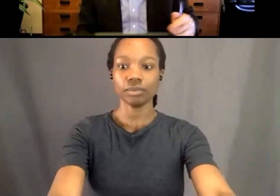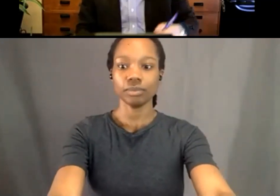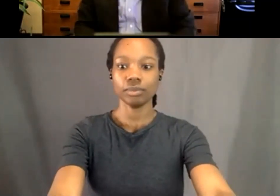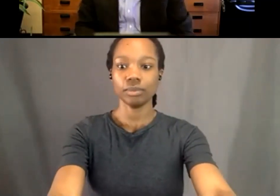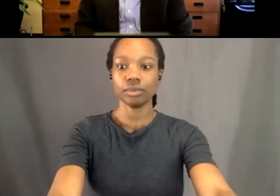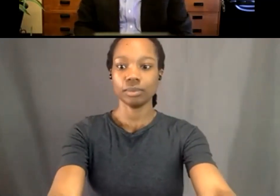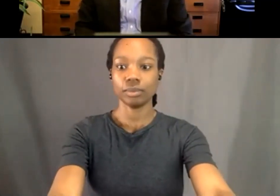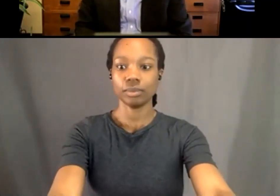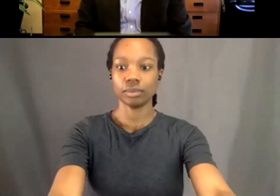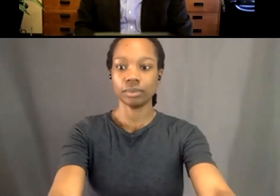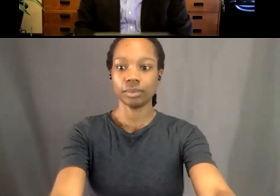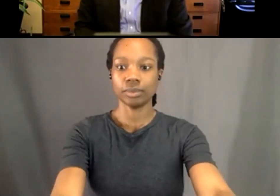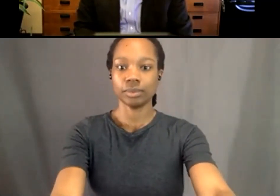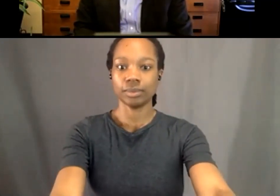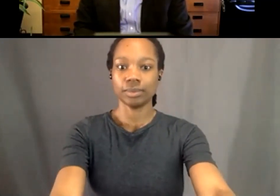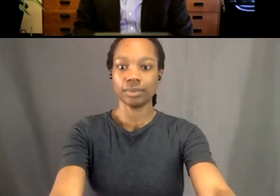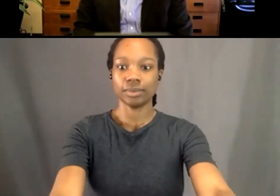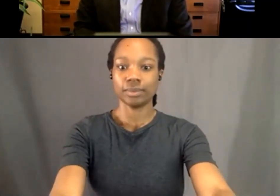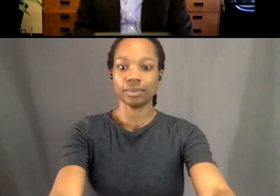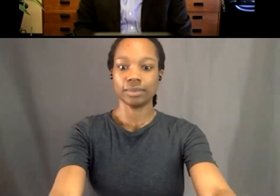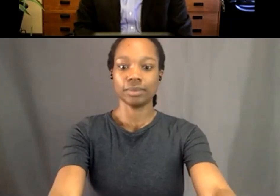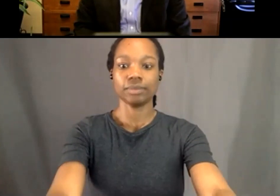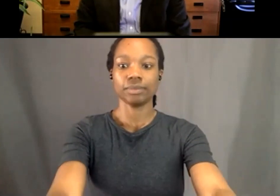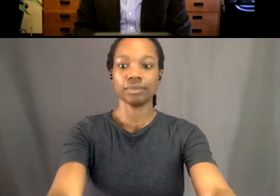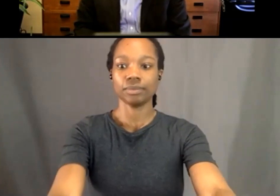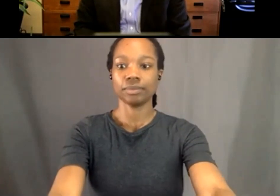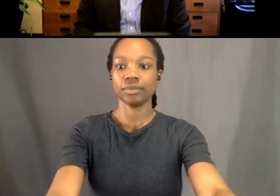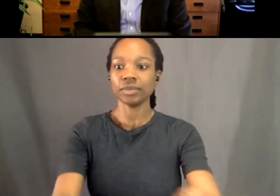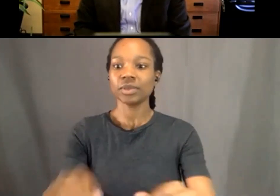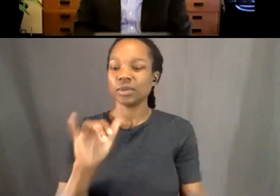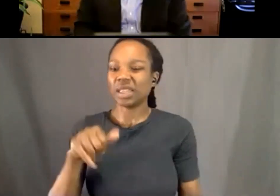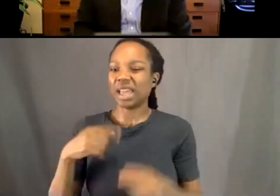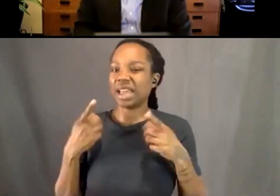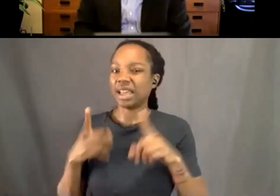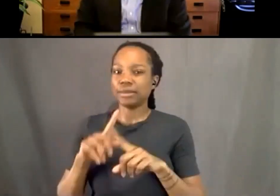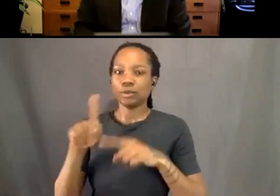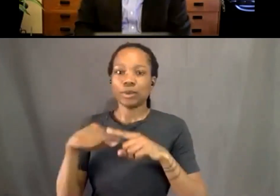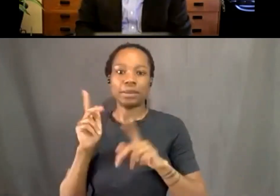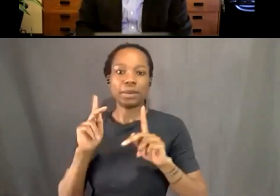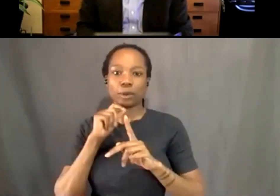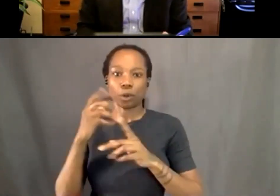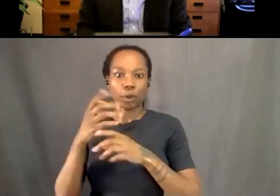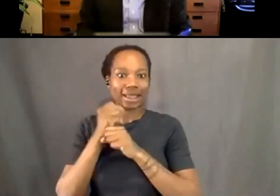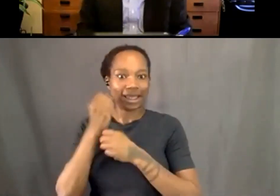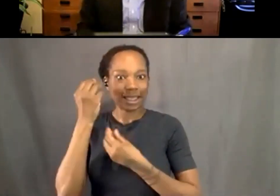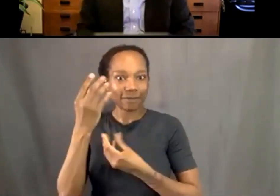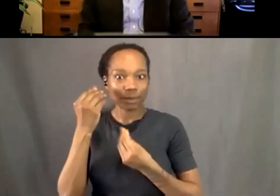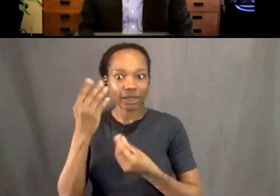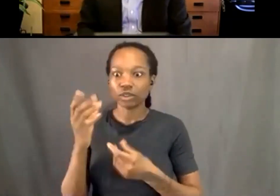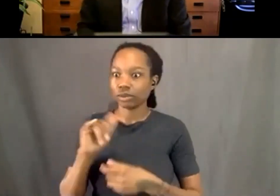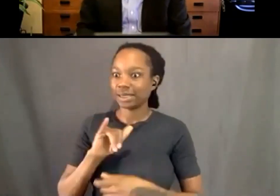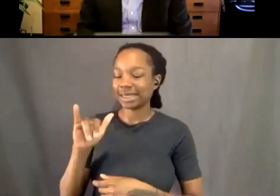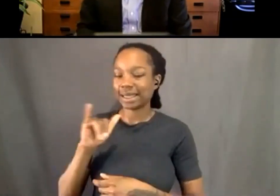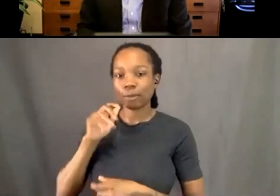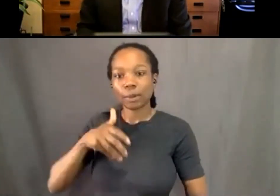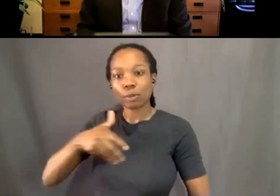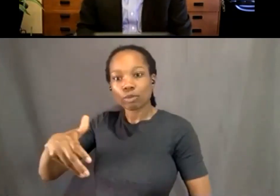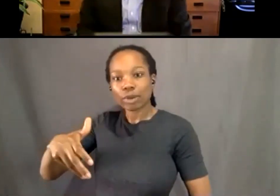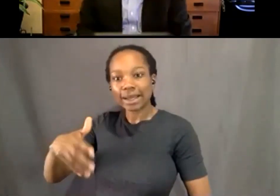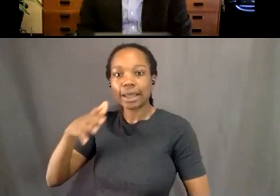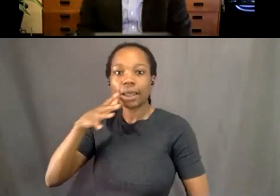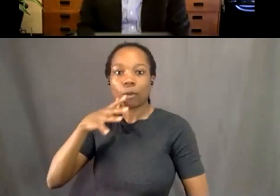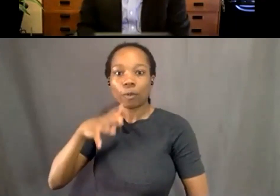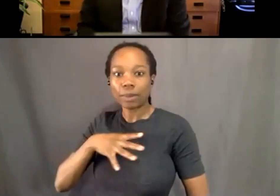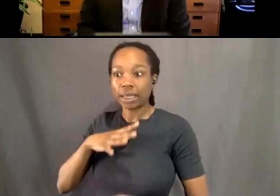We've had the same thing with pregnant women. Can pregnant women, well, if I get it, my baby's going to have COVID, or am I going to